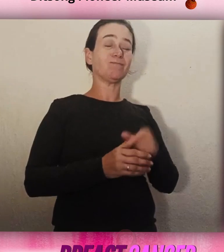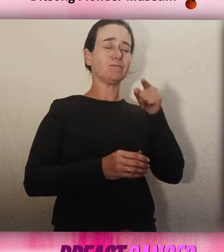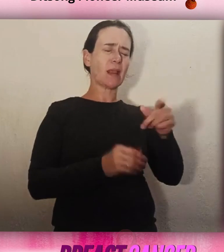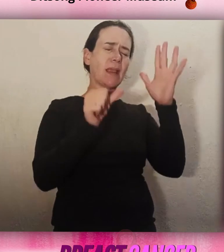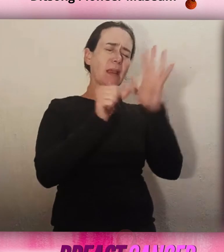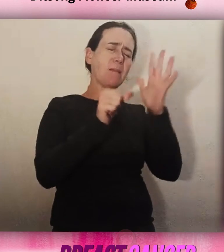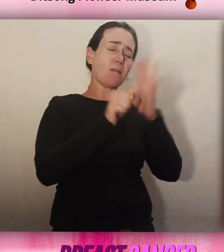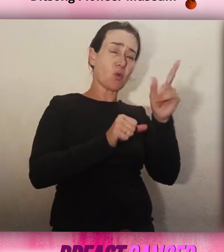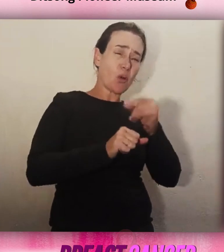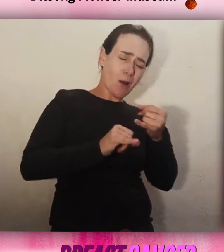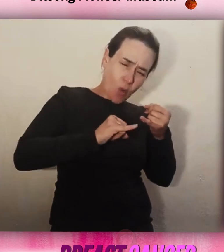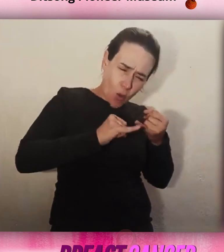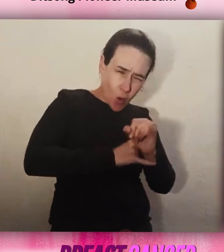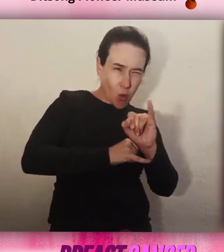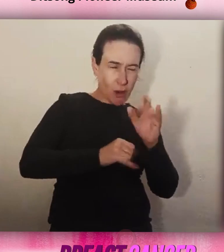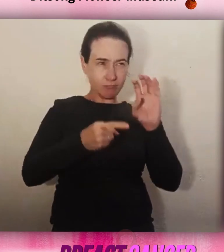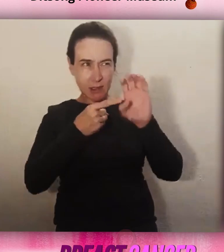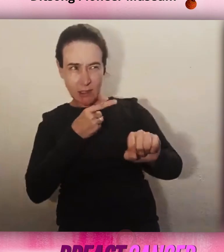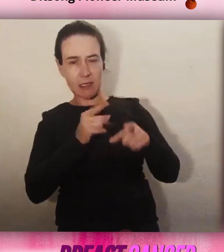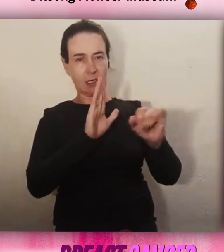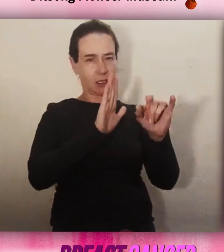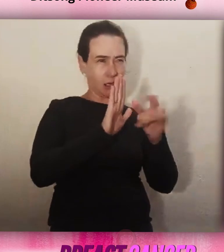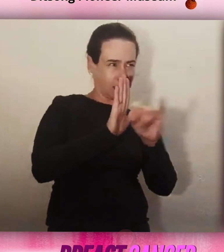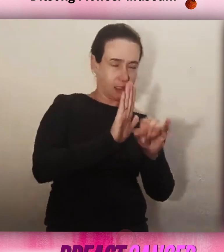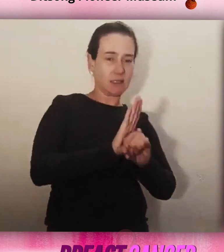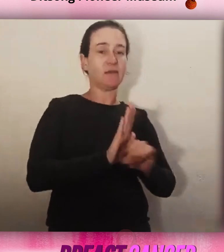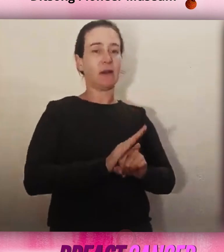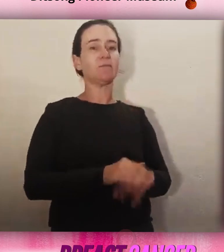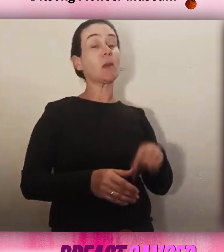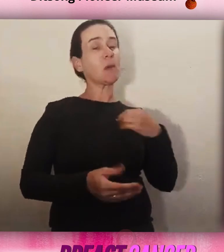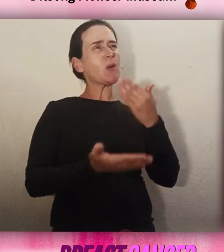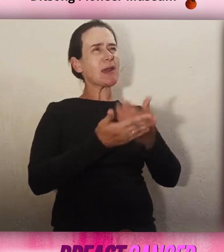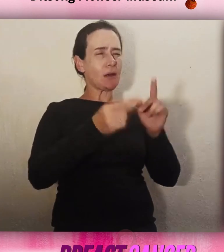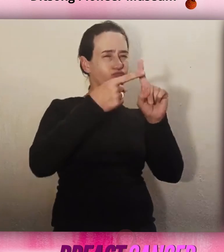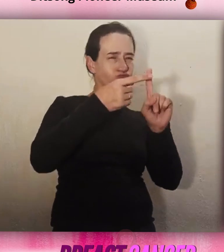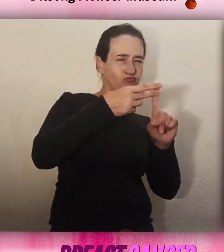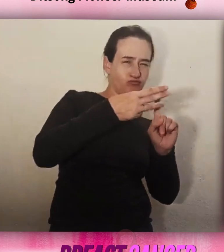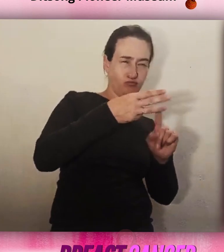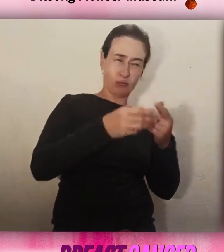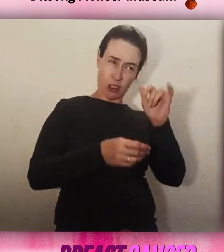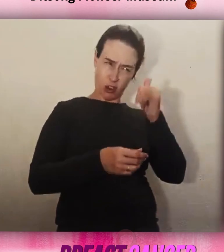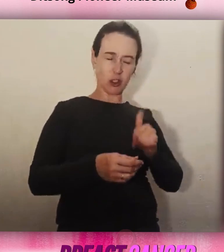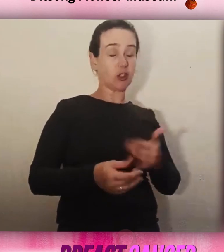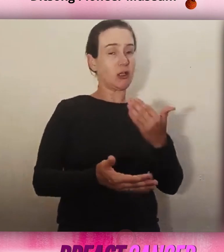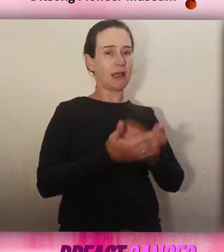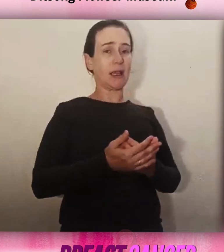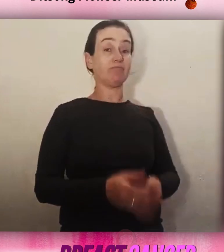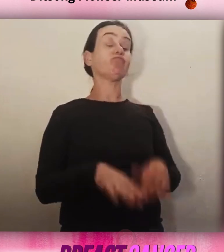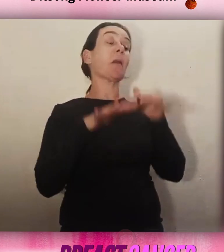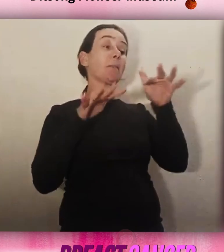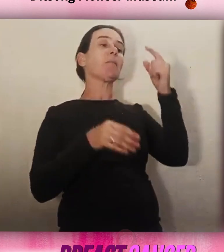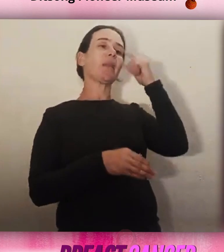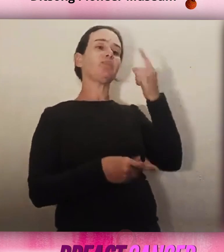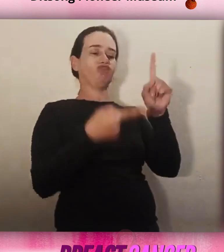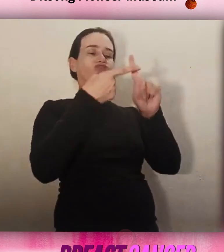I'm saying, always saying early detection. Yeah. Okay, so breast cancer, you're going to look for signs of Yeah. breast cancer.